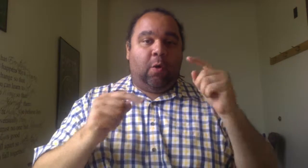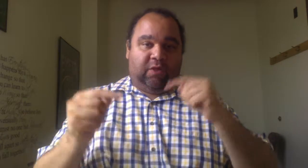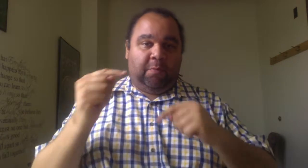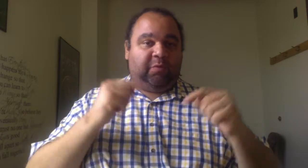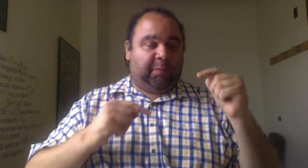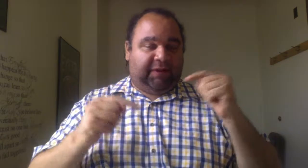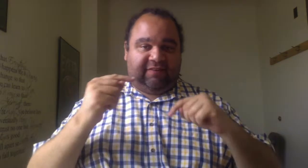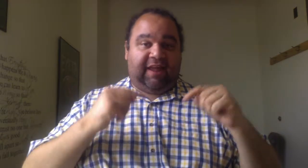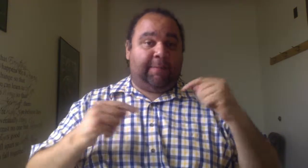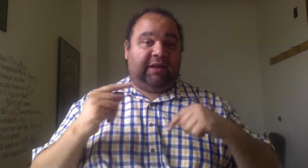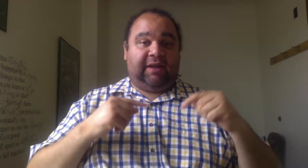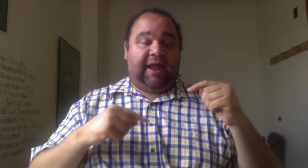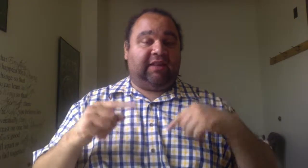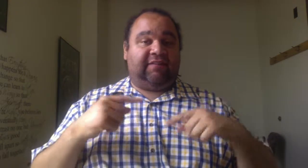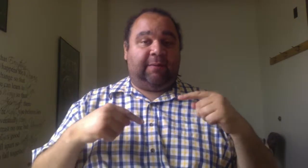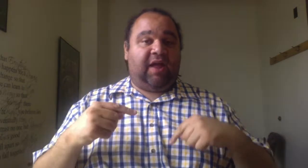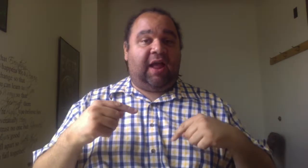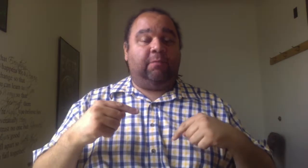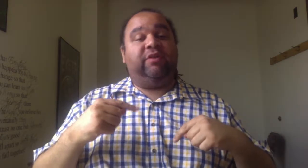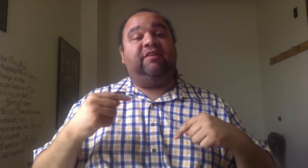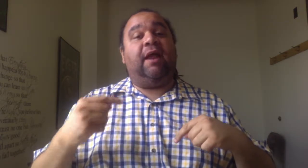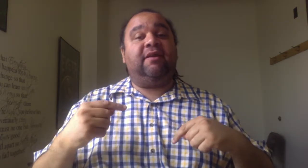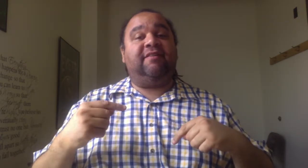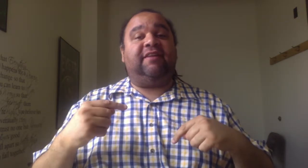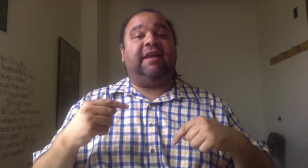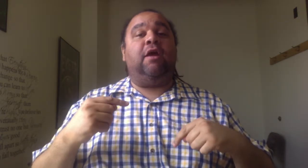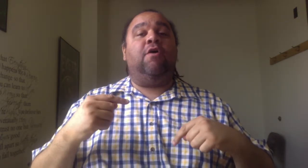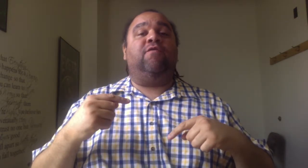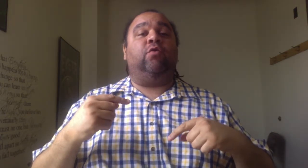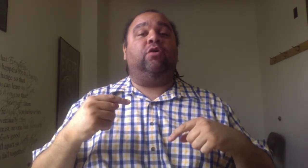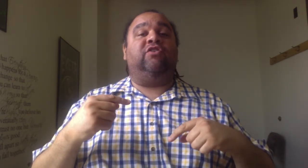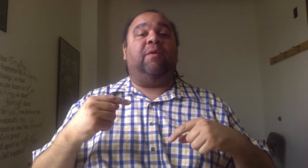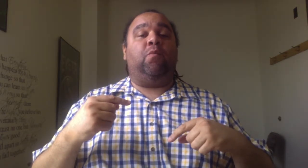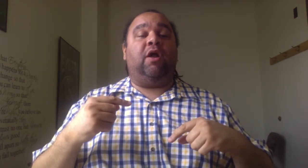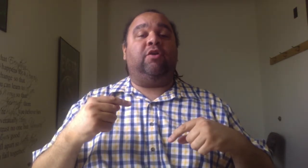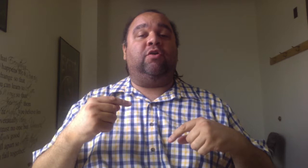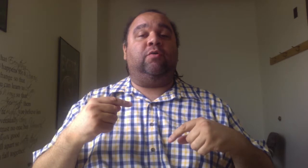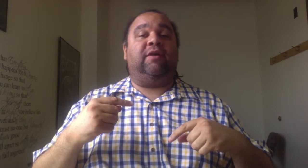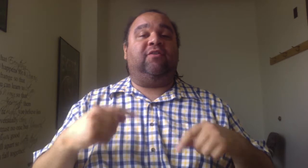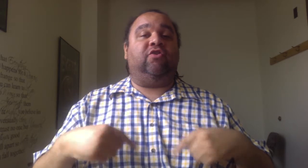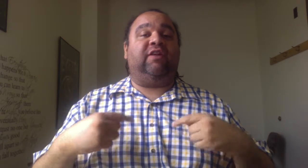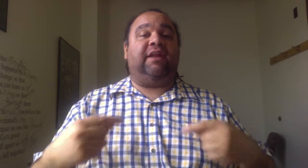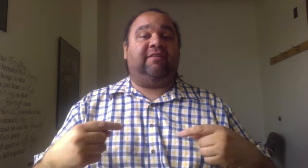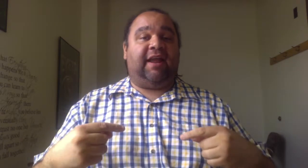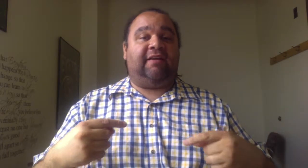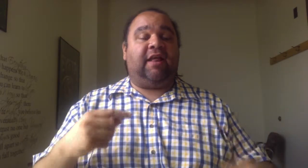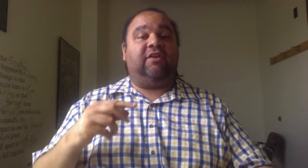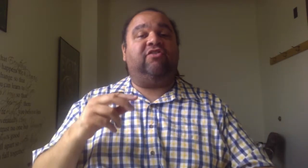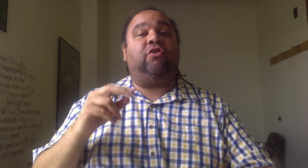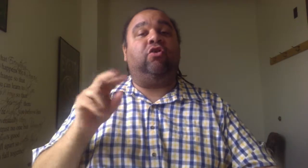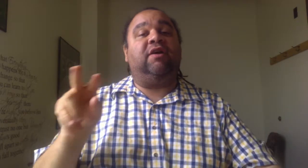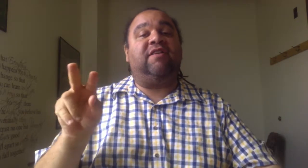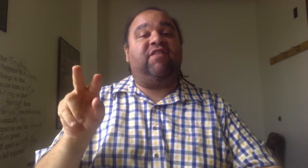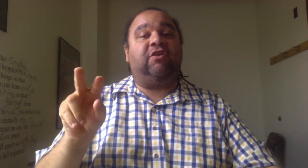with multiple pieces happening at the same time. The tendency for someone who is first getting into ASL is to look at the